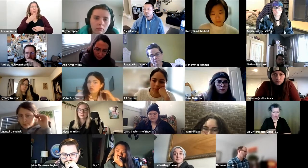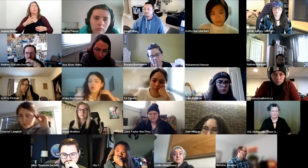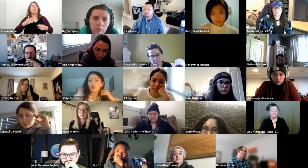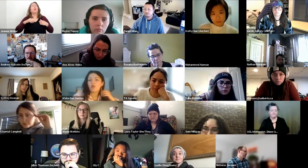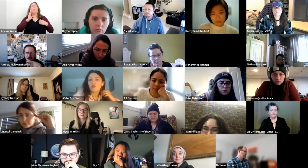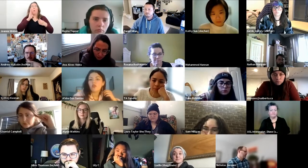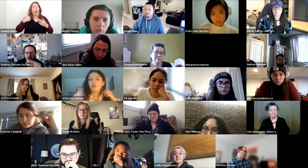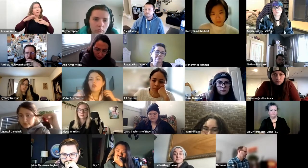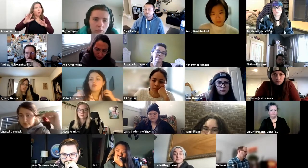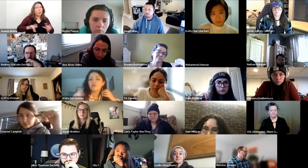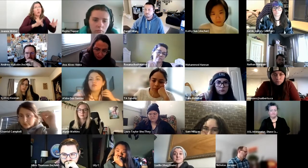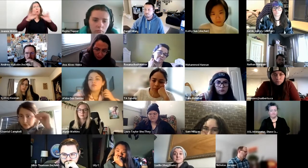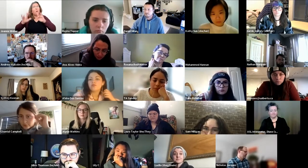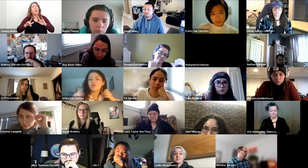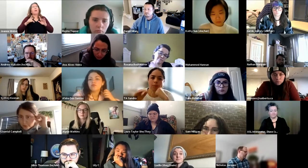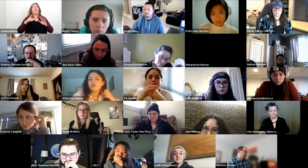It's a good question.